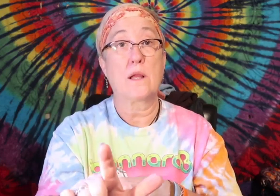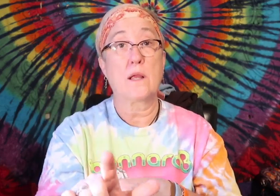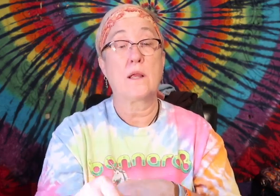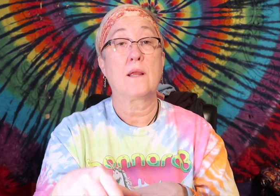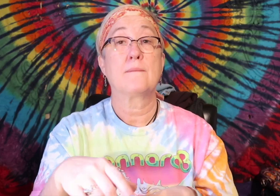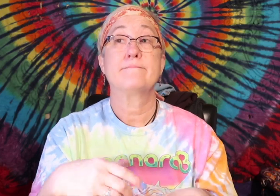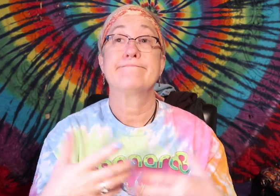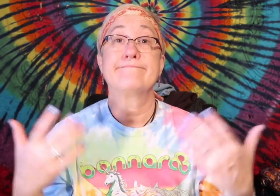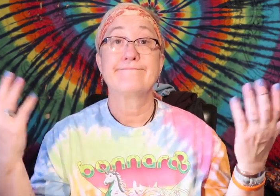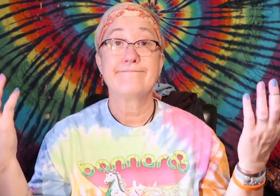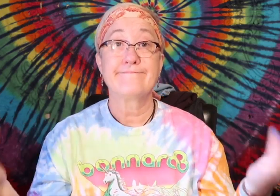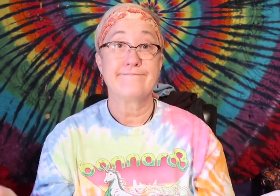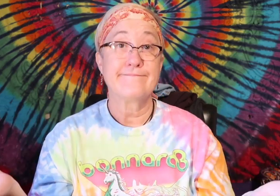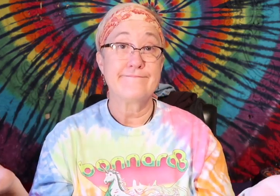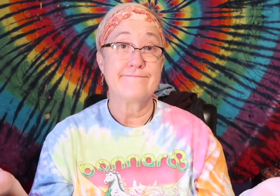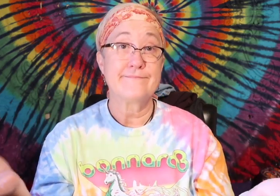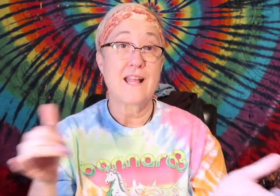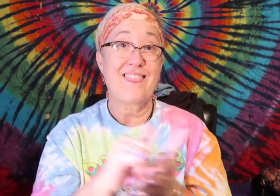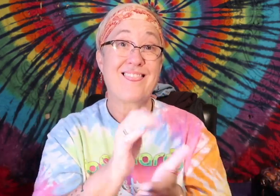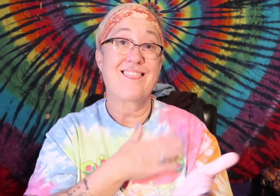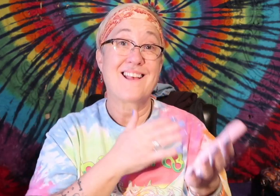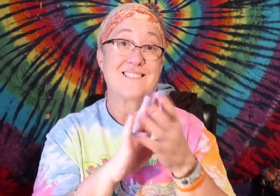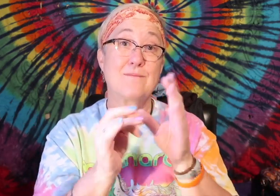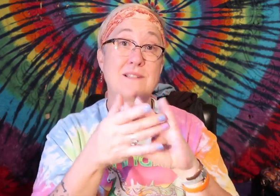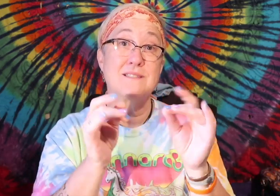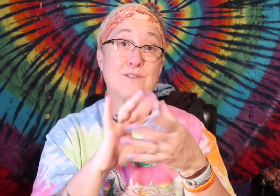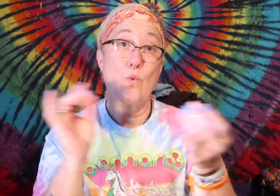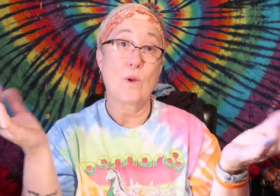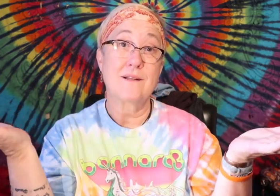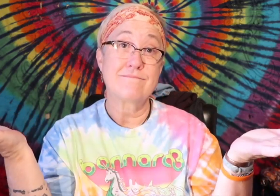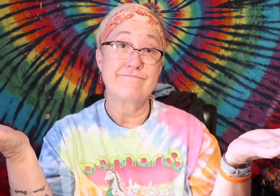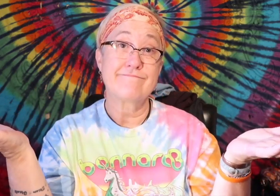And that was in Southern Illinois. And that's my story.